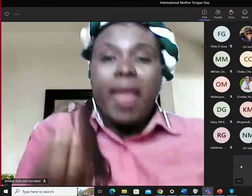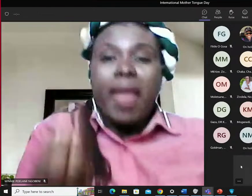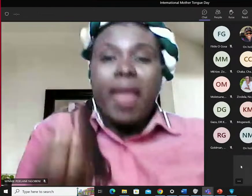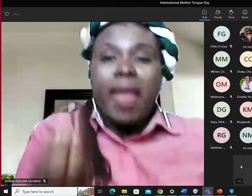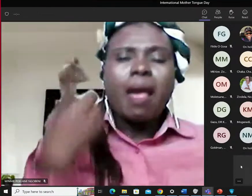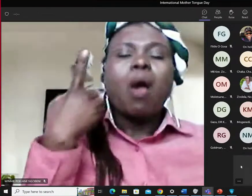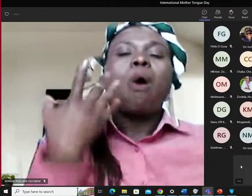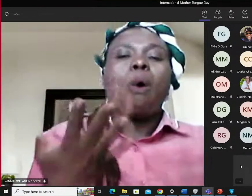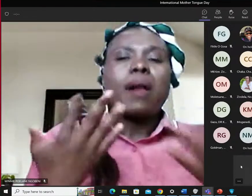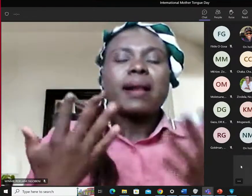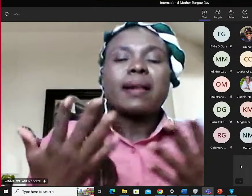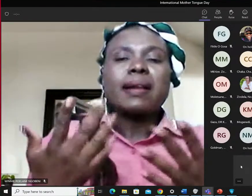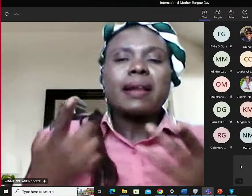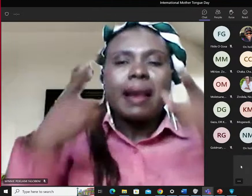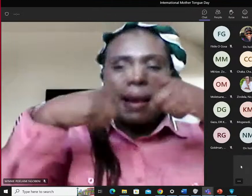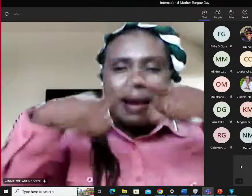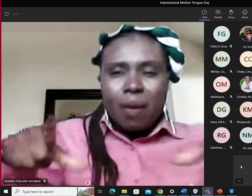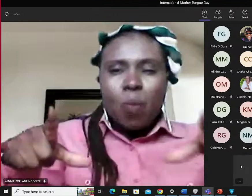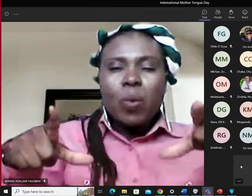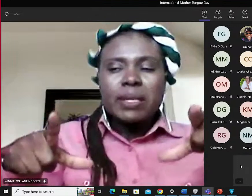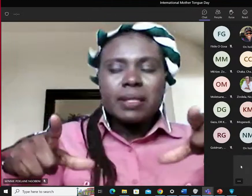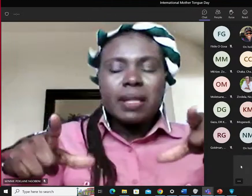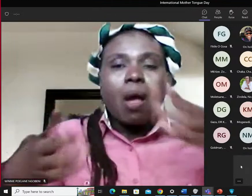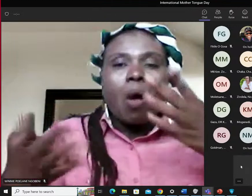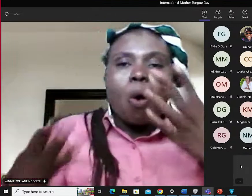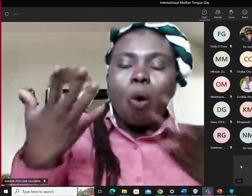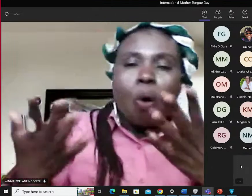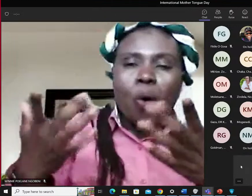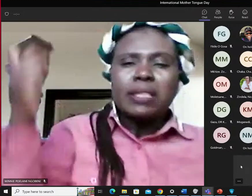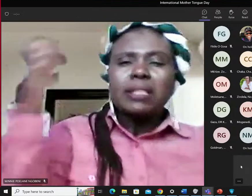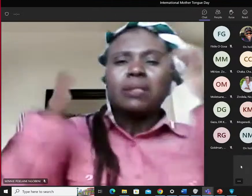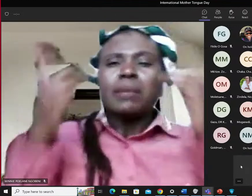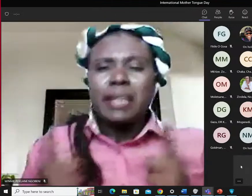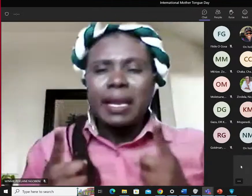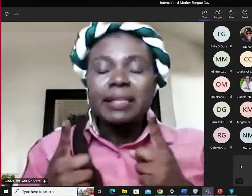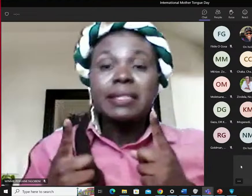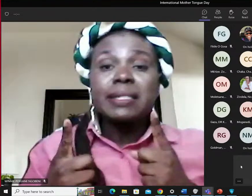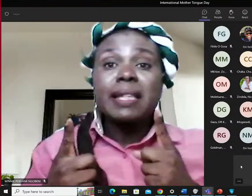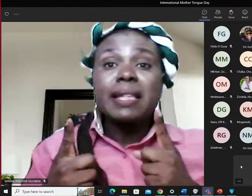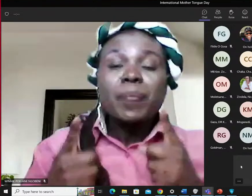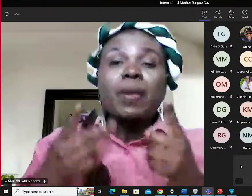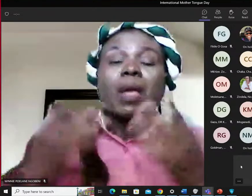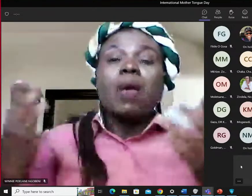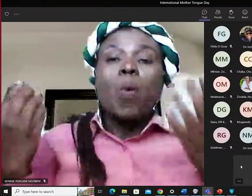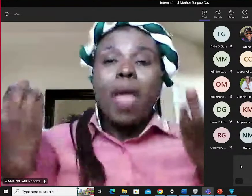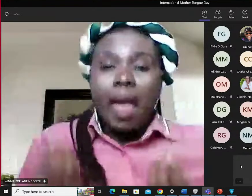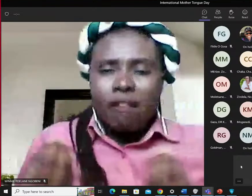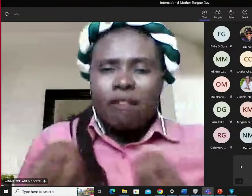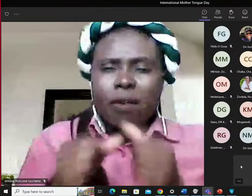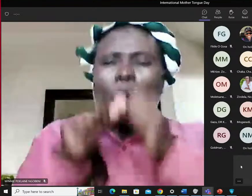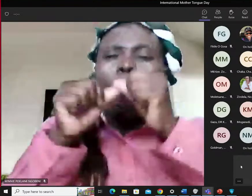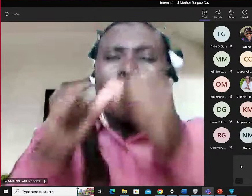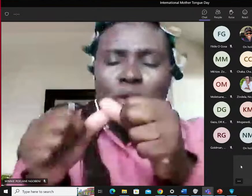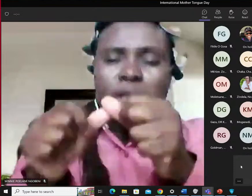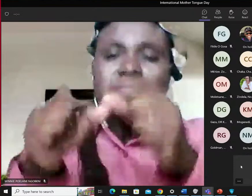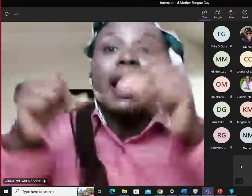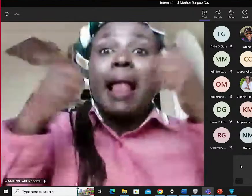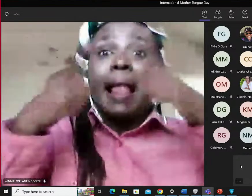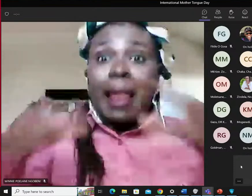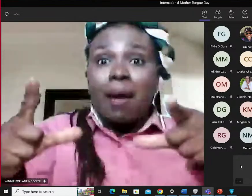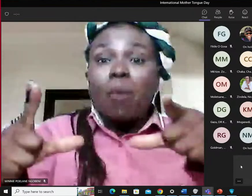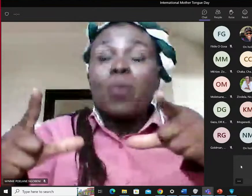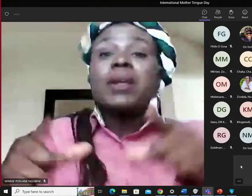linguists or language specialists, we have become language activists because we want this to be